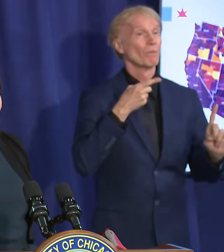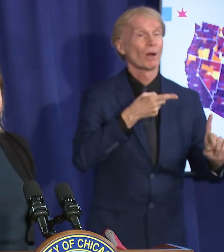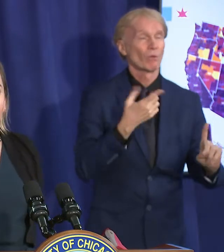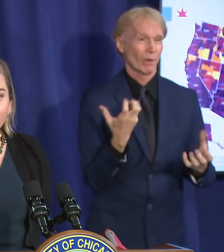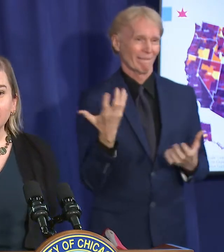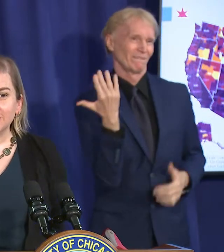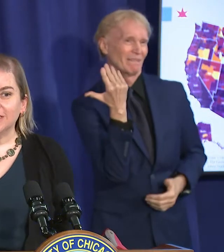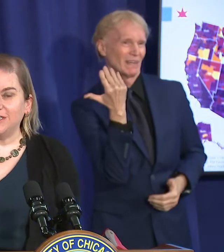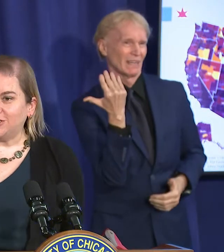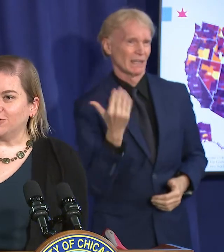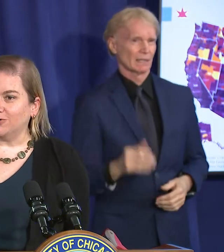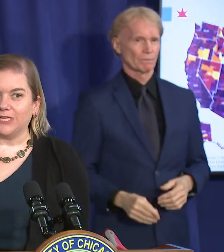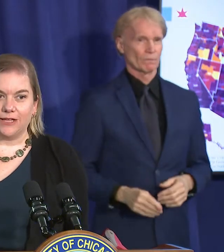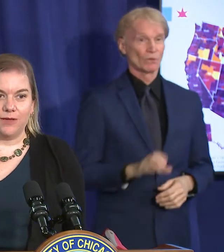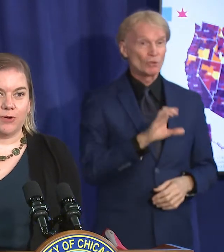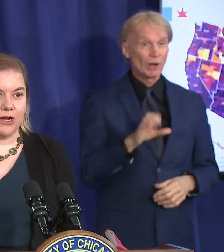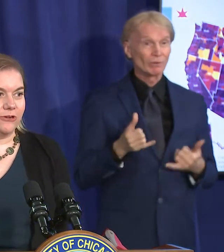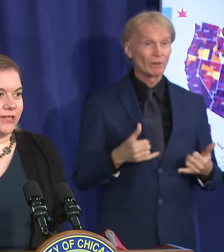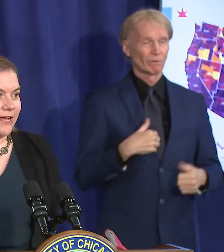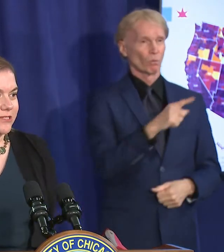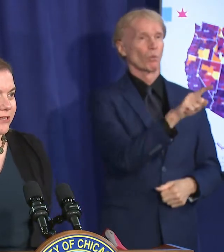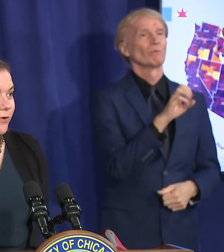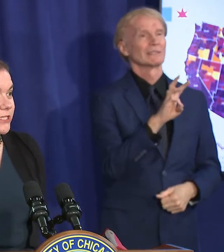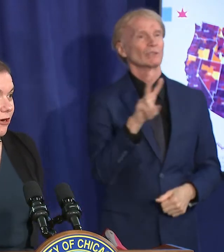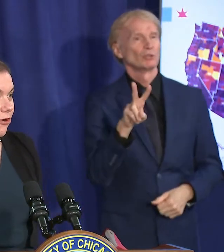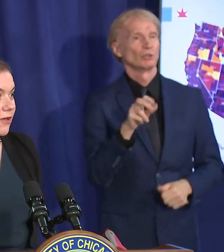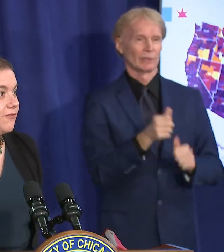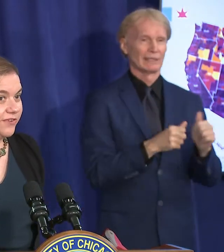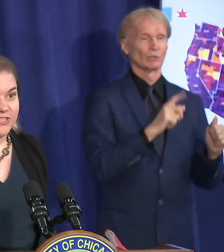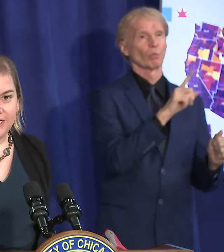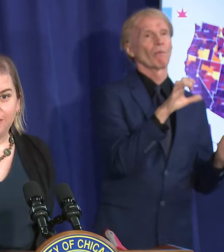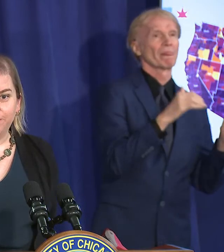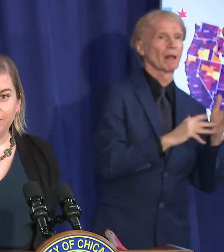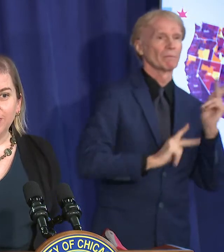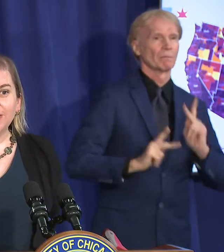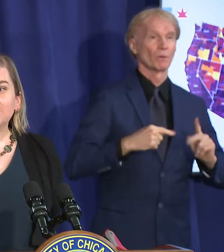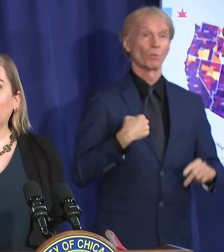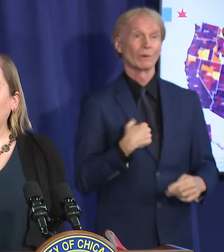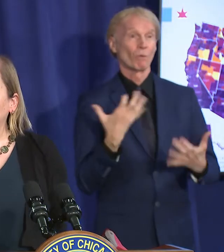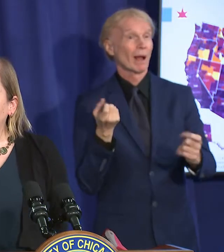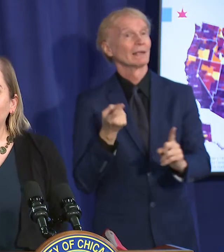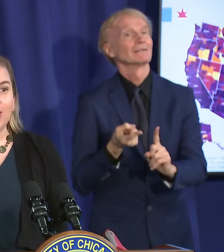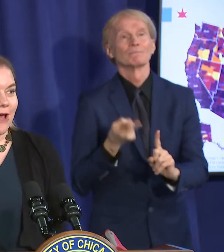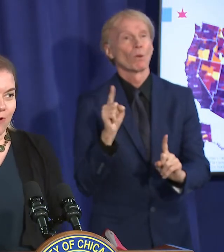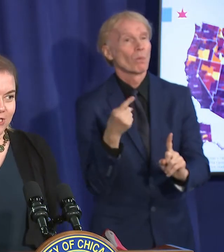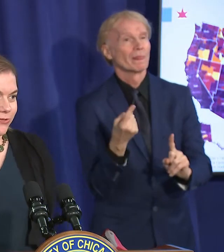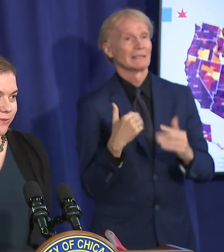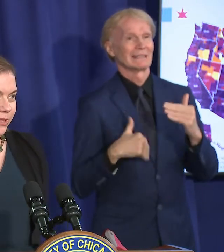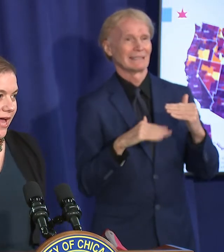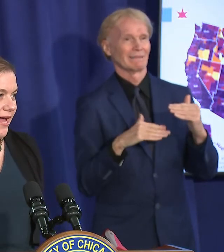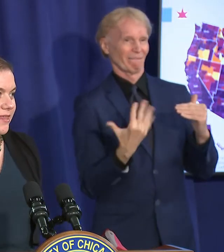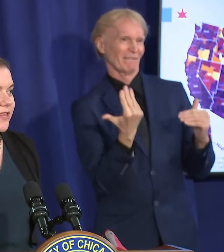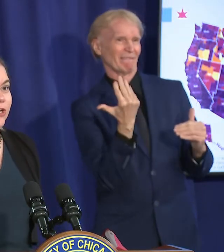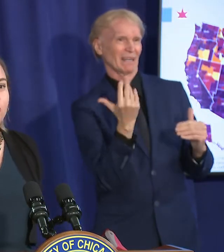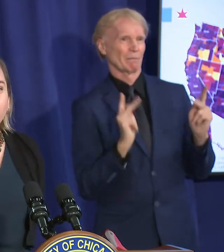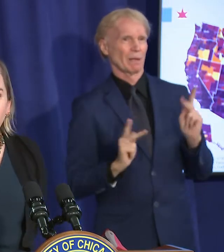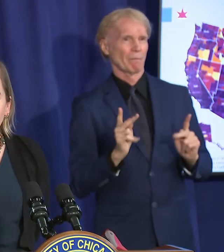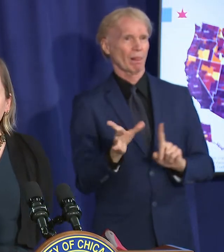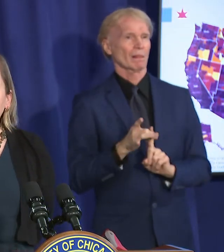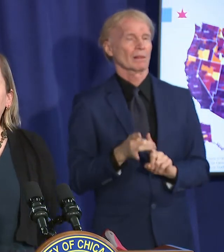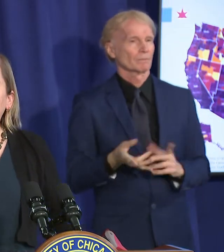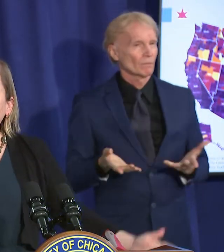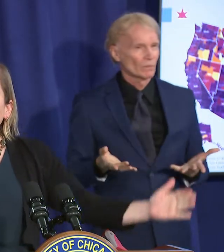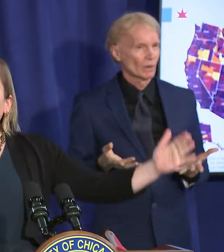Chicago currently 162 daily per 100,000. What's our goal? 15. So I do not want to imply that the